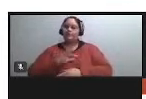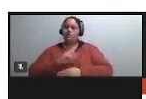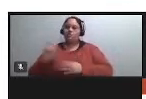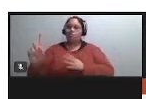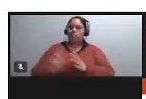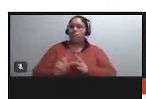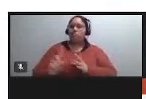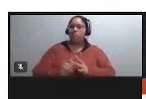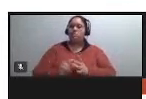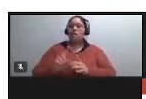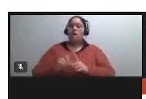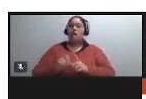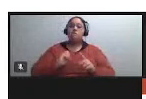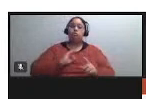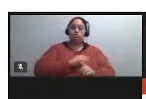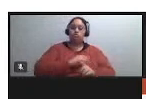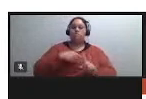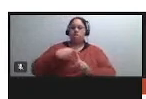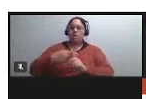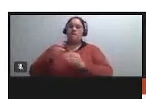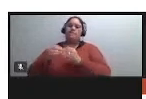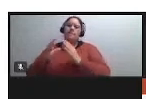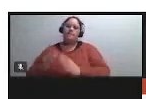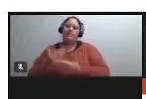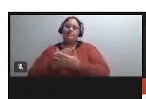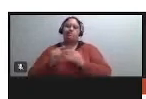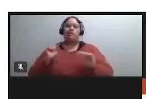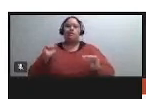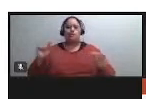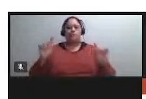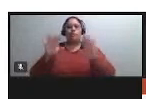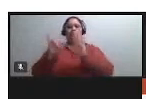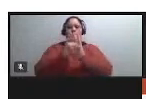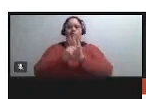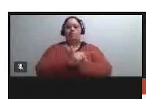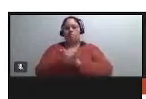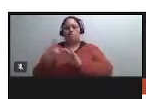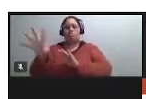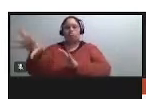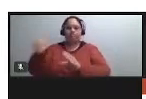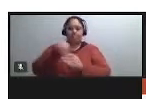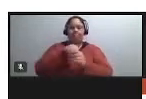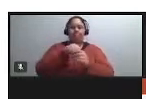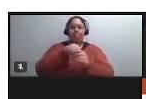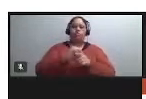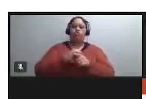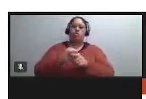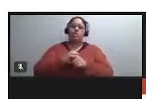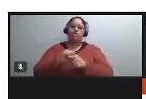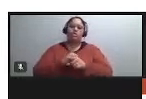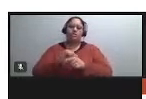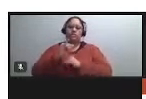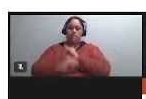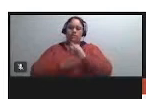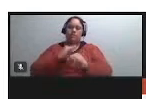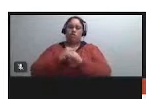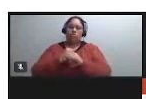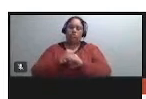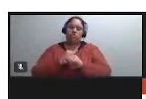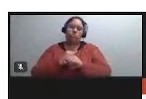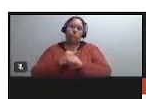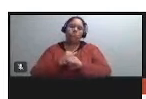and those new members and employees, or some of them, were identified to participate in